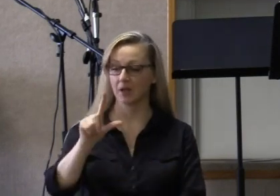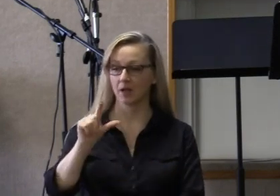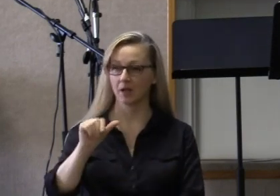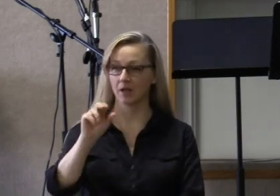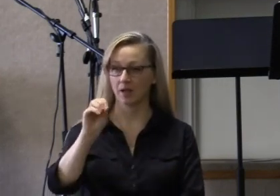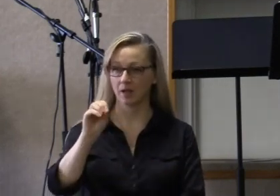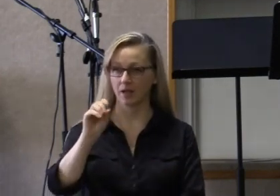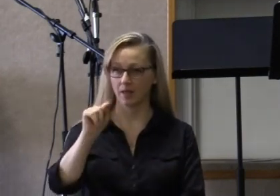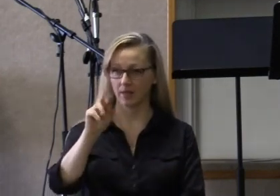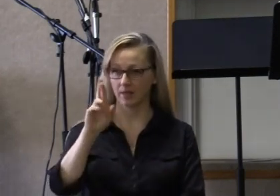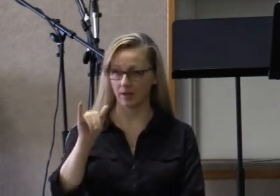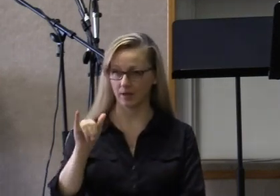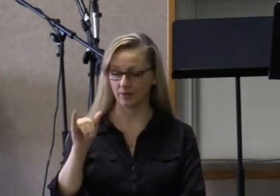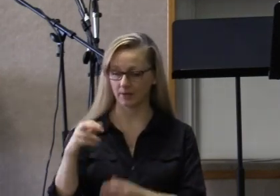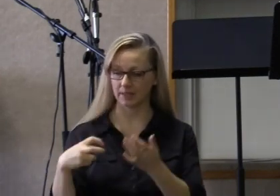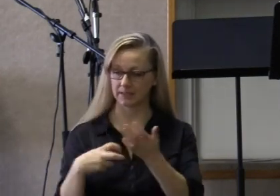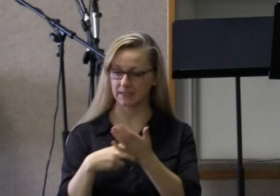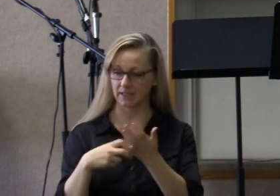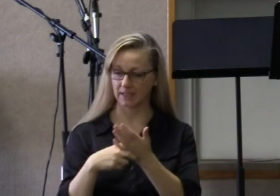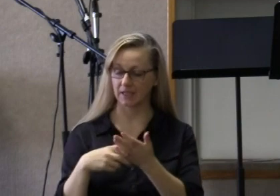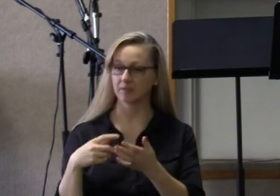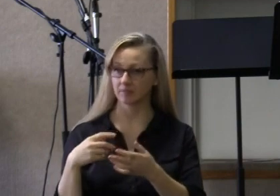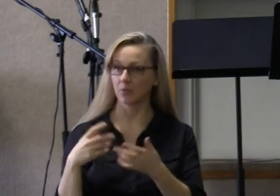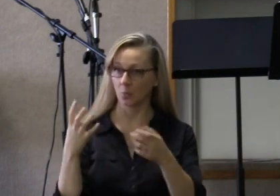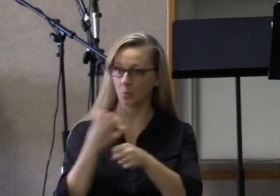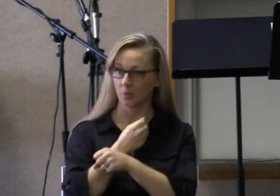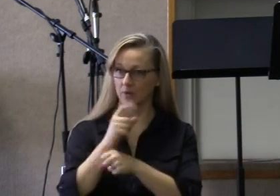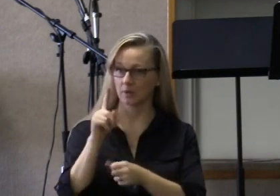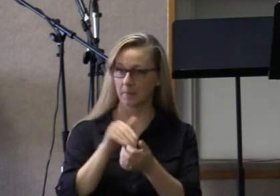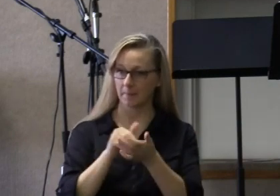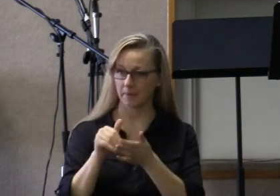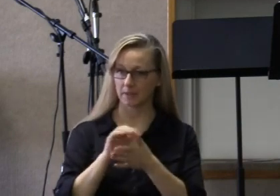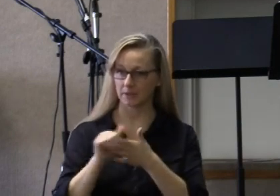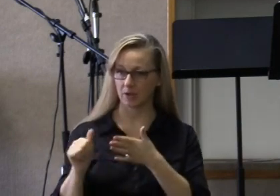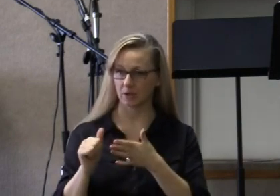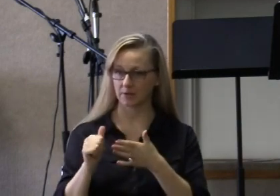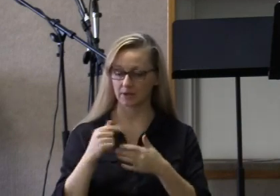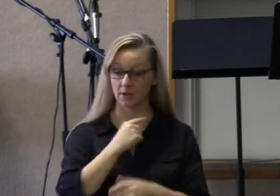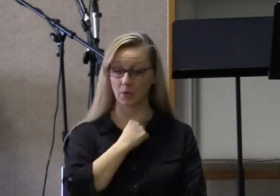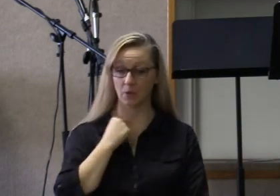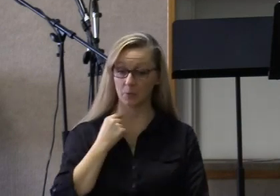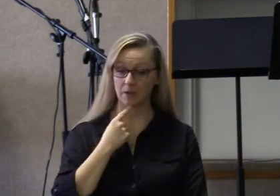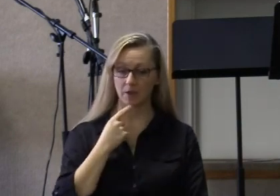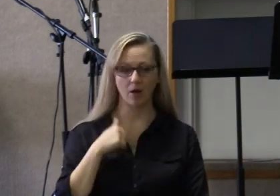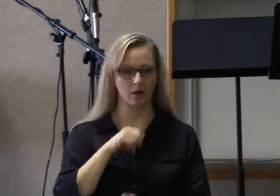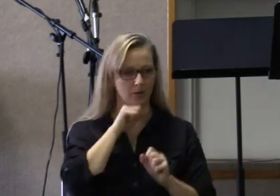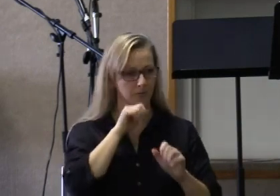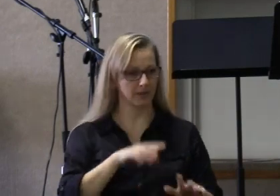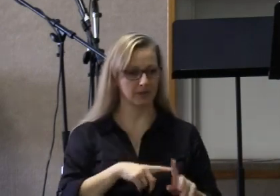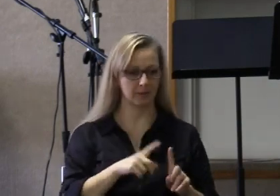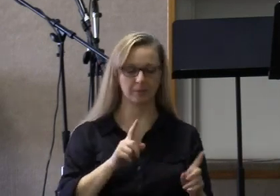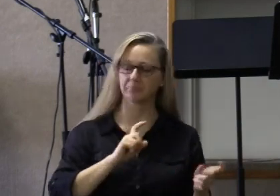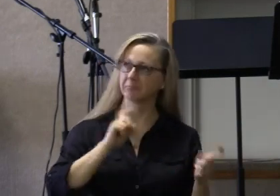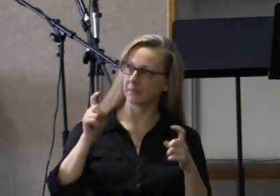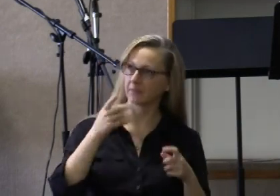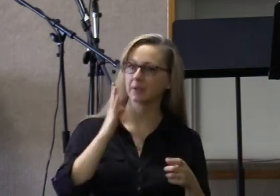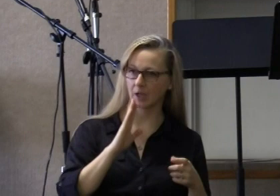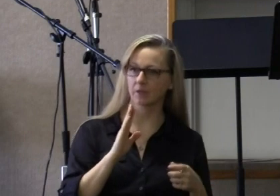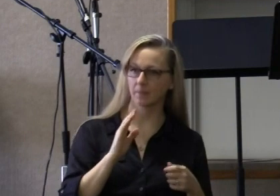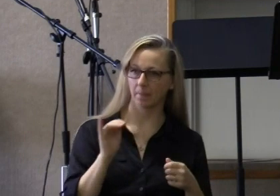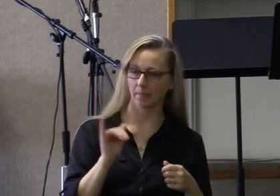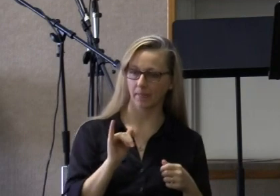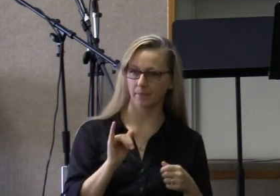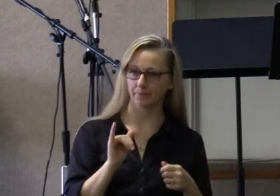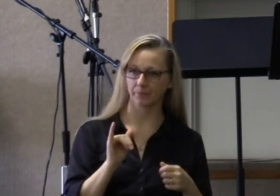$1 million. The priest said, "This is such a blessing, but we need to give some to God. I know what we can do.